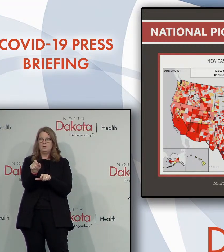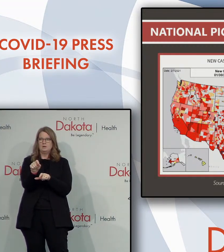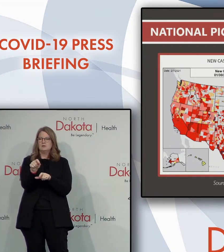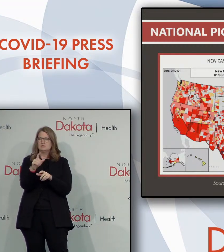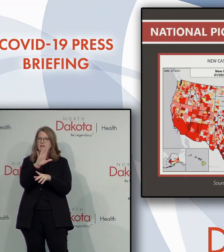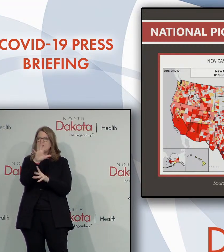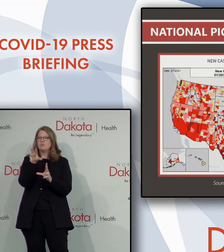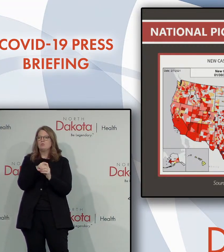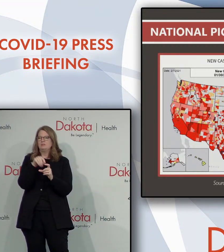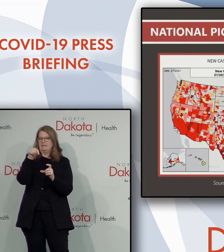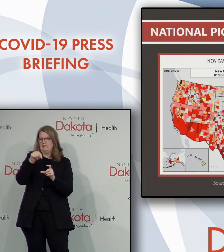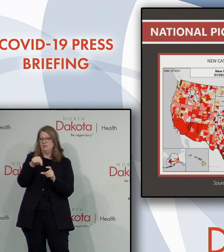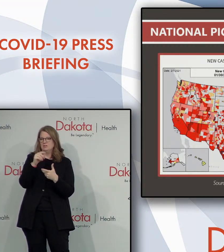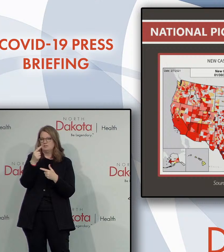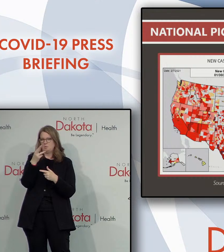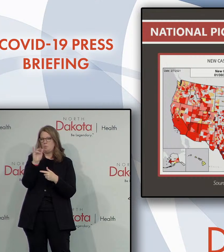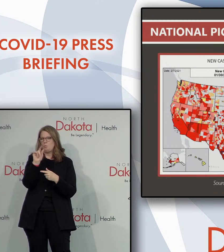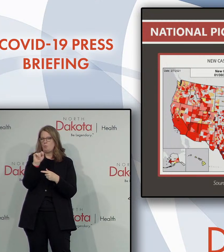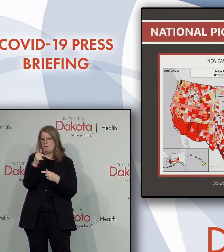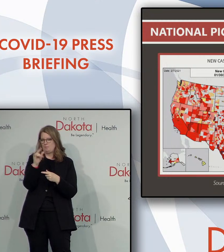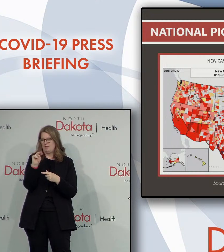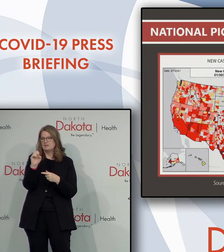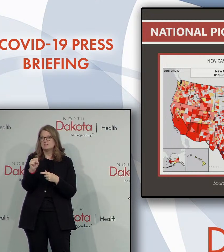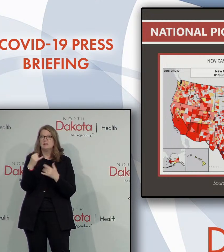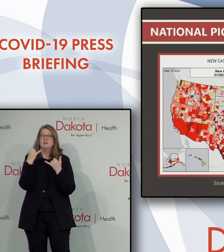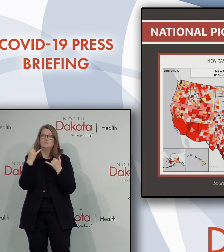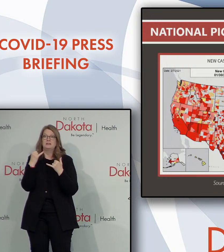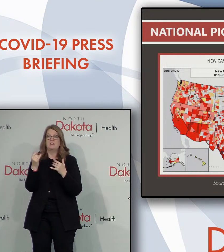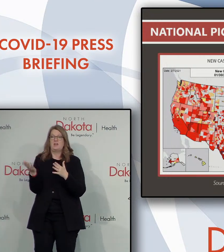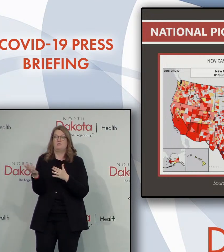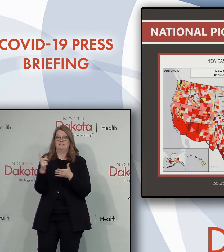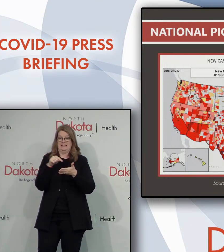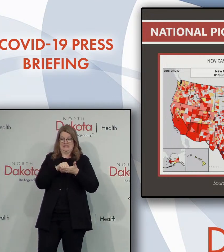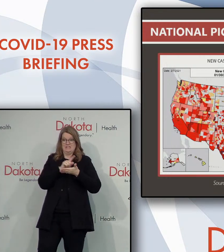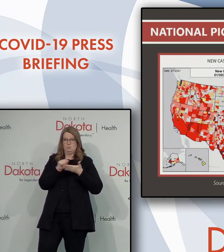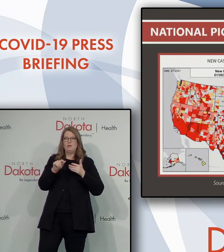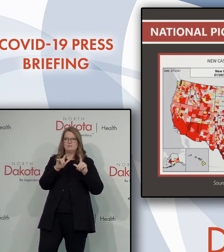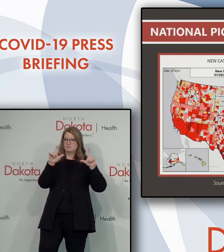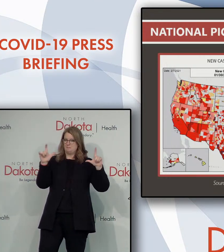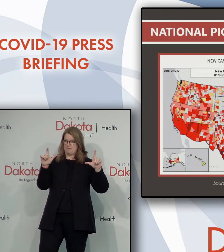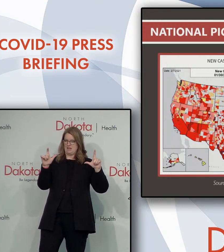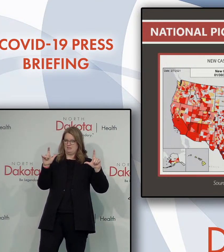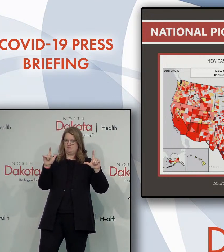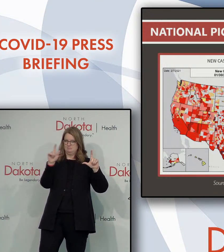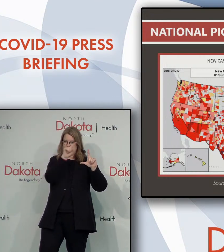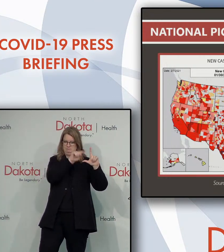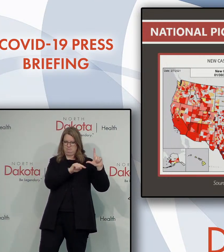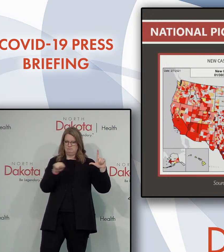Great Plains states. And then now with the national picture this week,